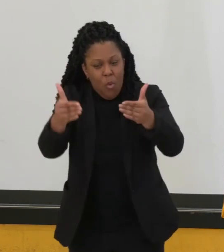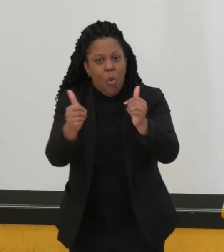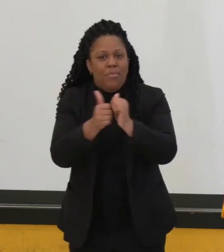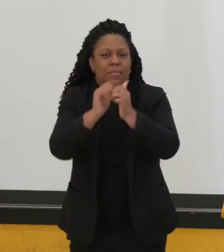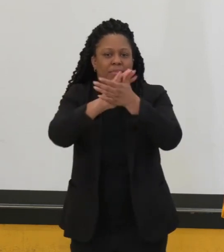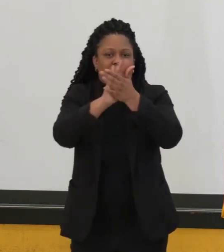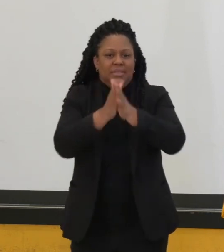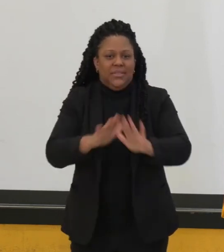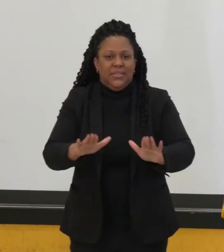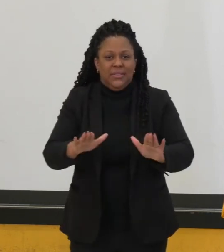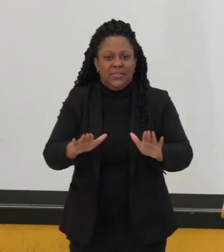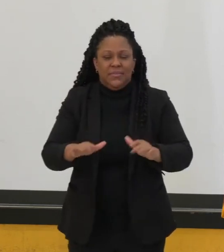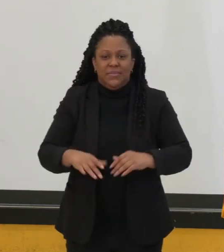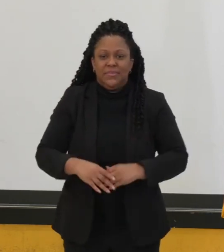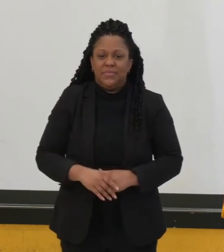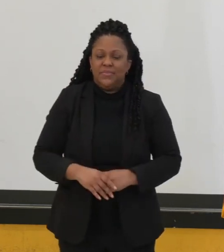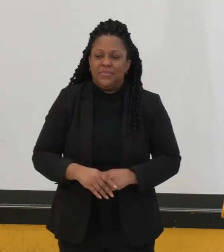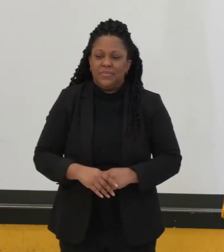with a resolve